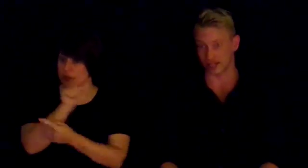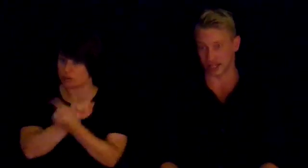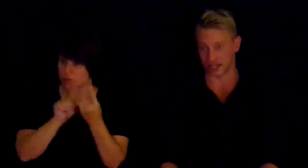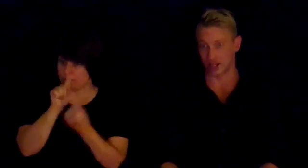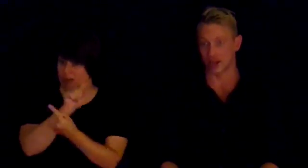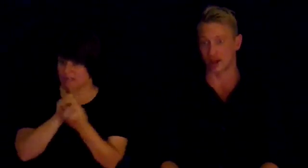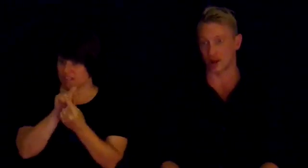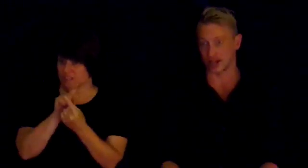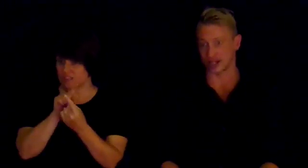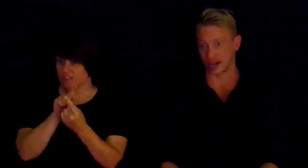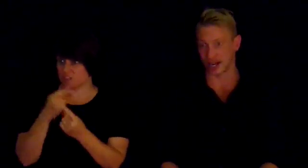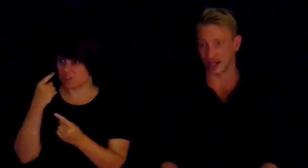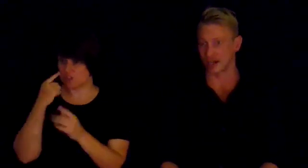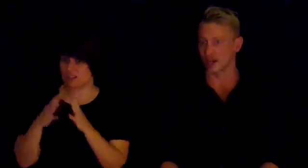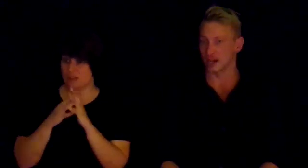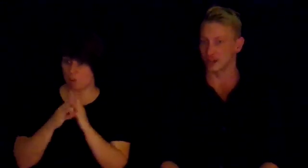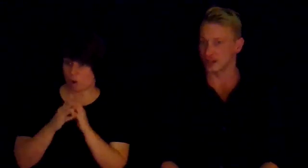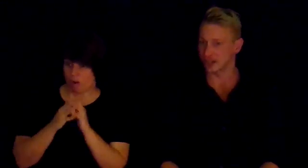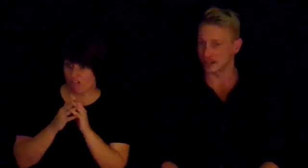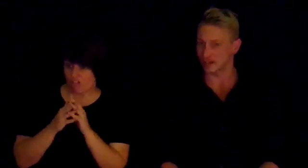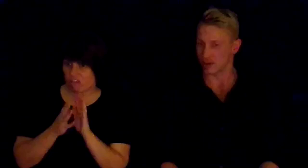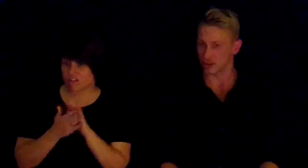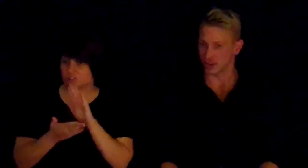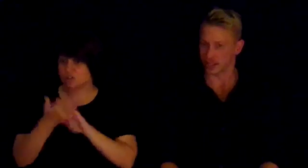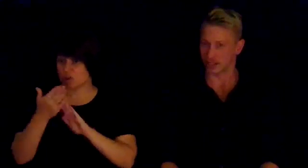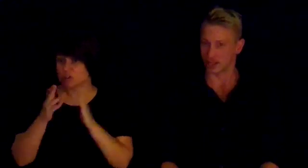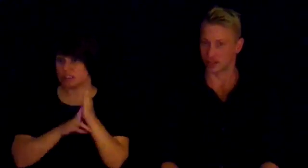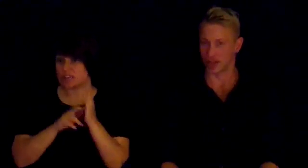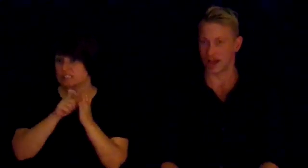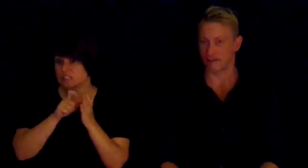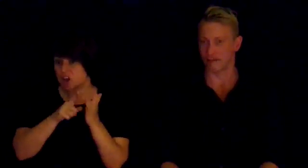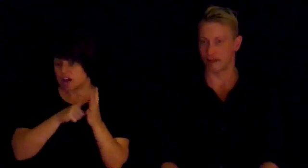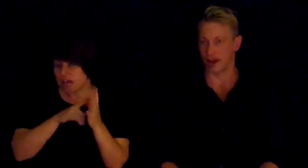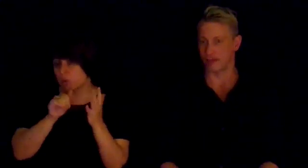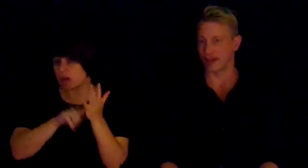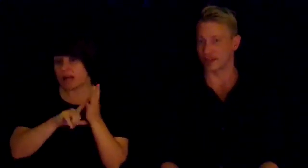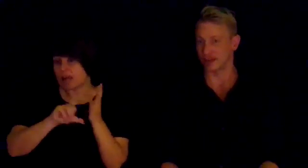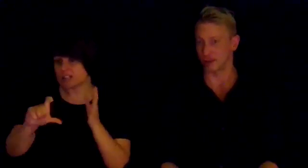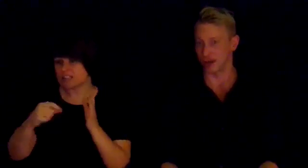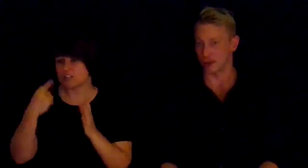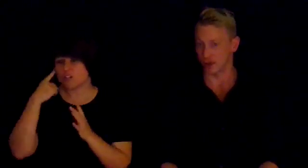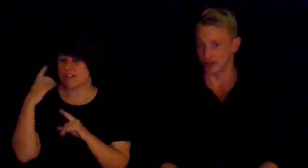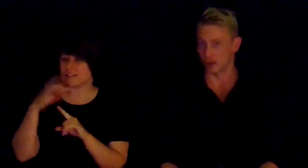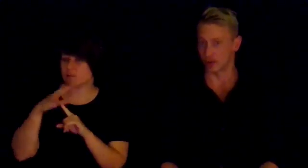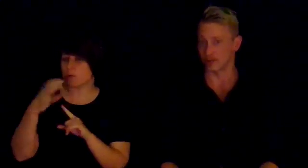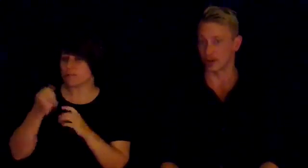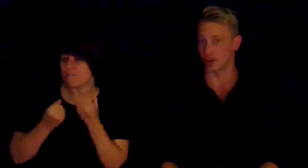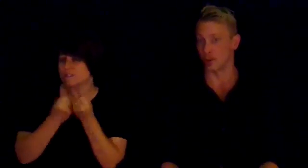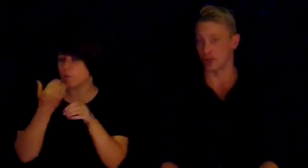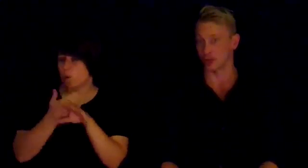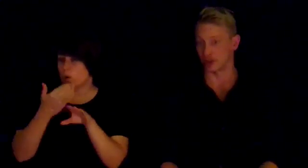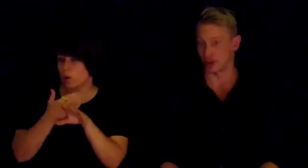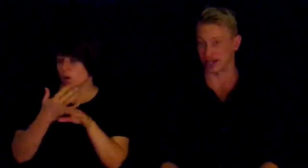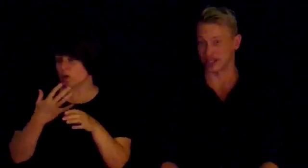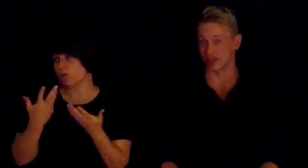the LAC or the NDIA? Do you think it doesn't matter, or do you think that you should have another deafblind person or someone